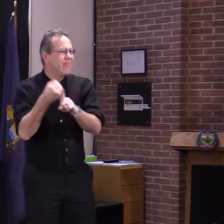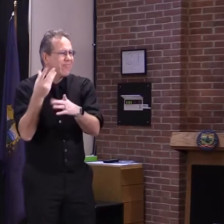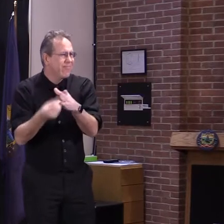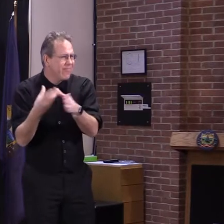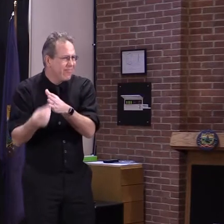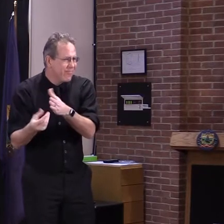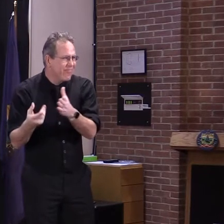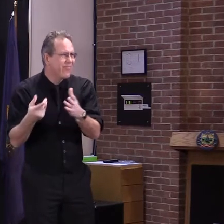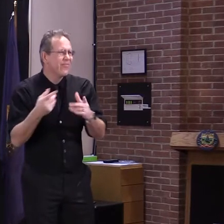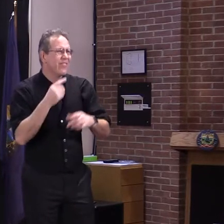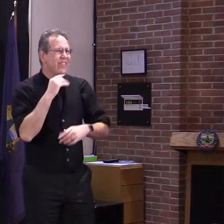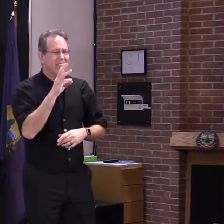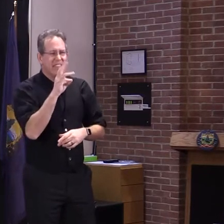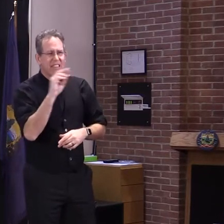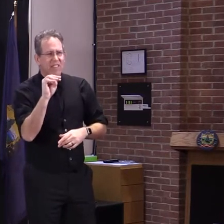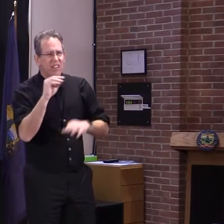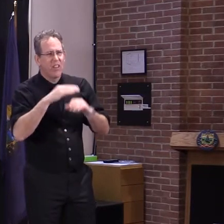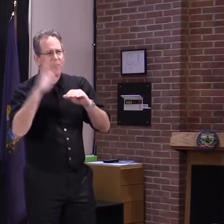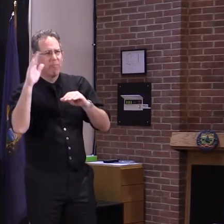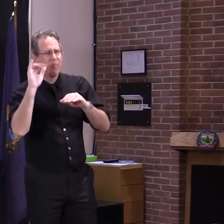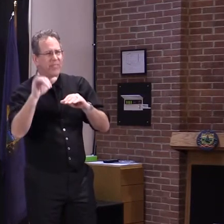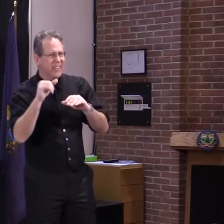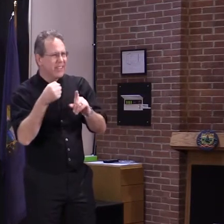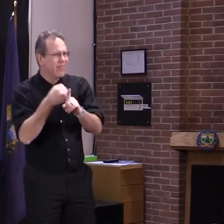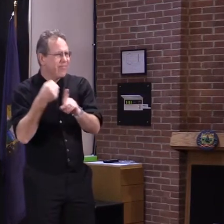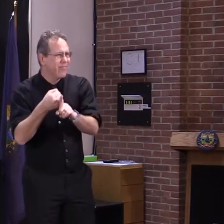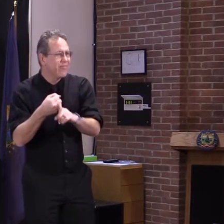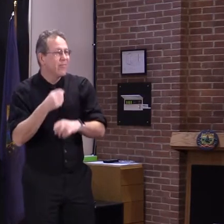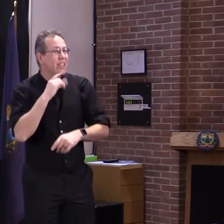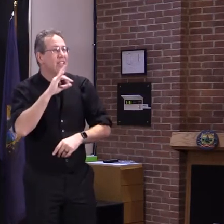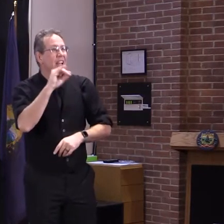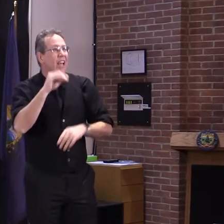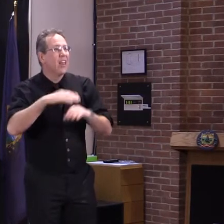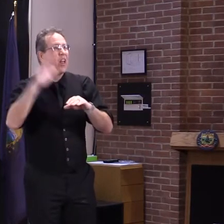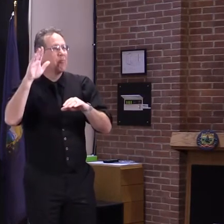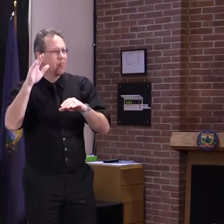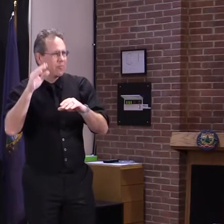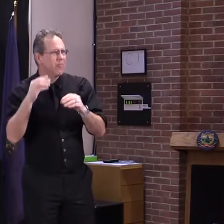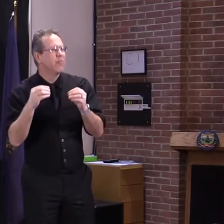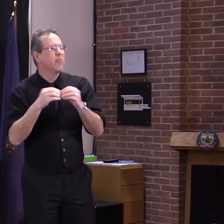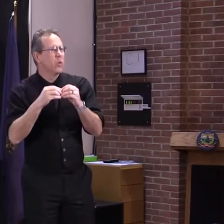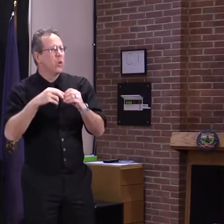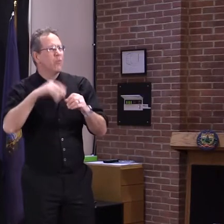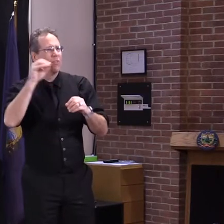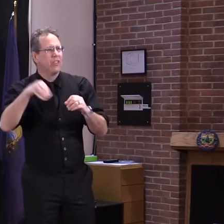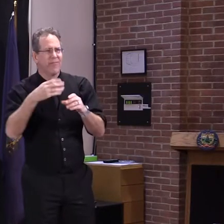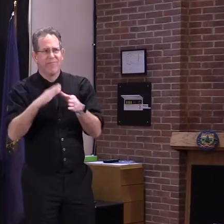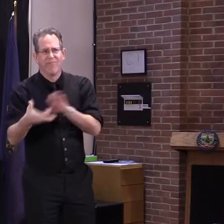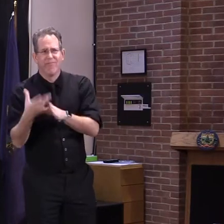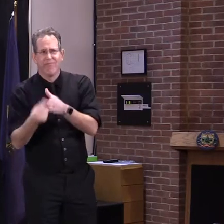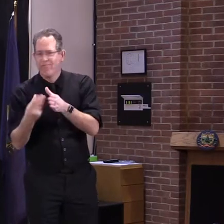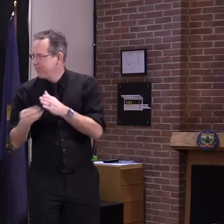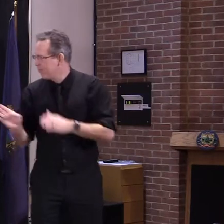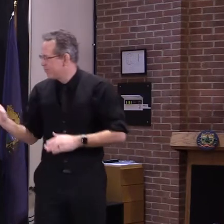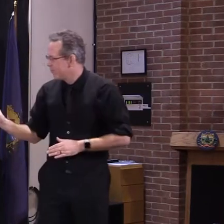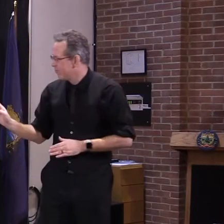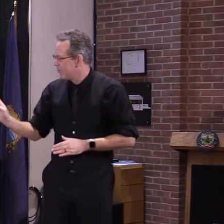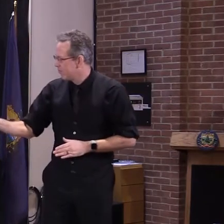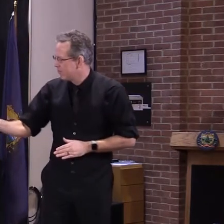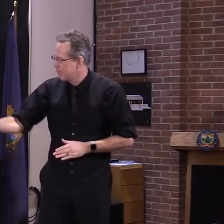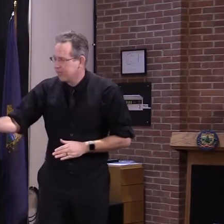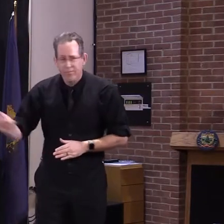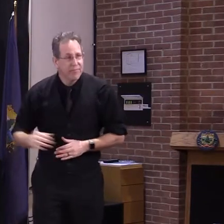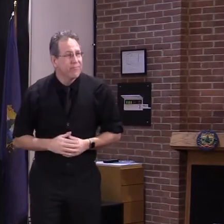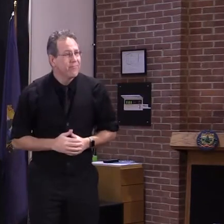to 2.4%. Those over 80, the fatality rate over 7%. But the other age groups have a very low